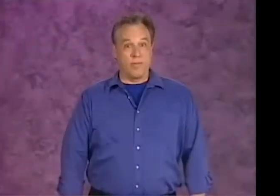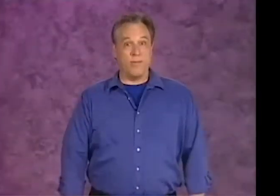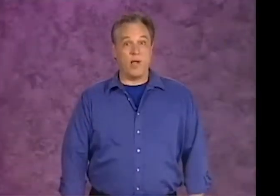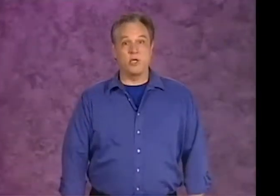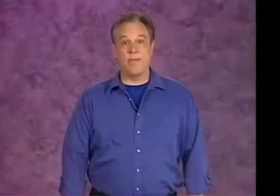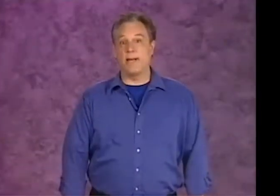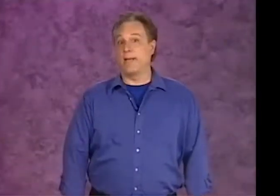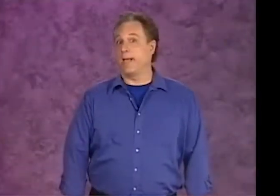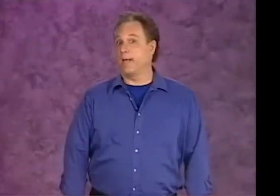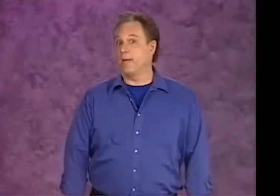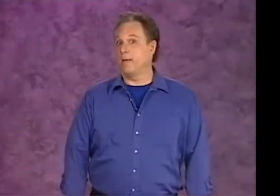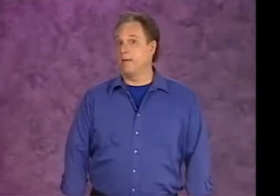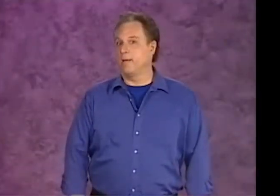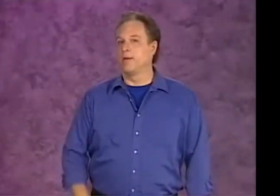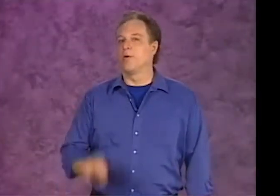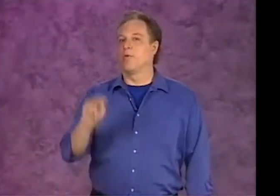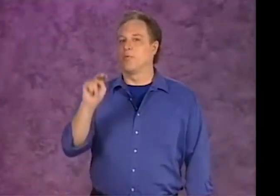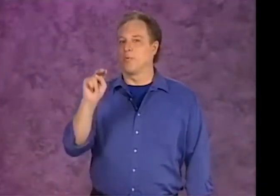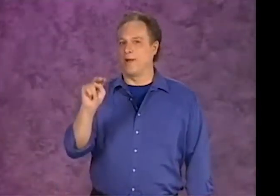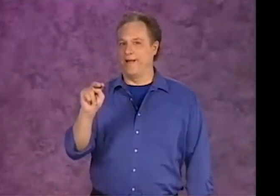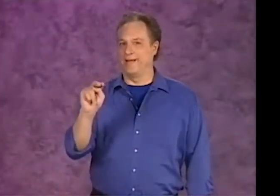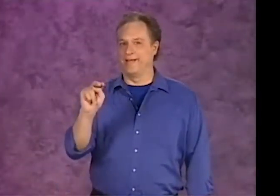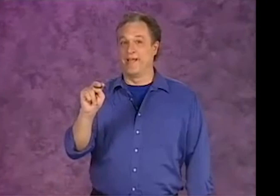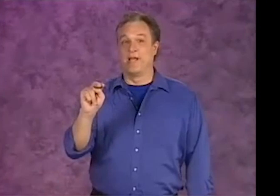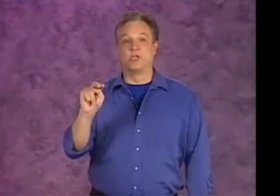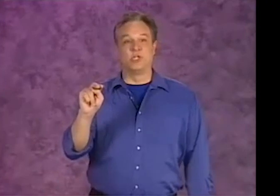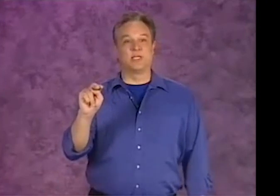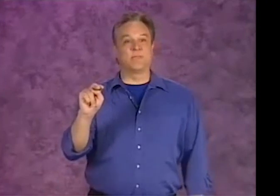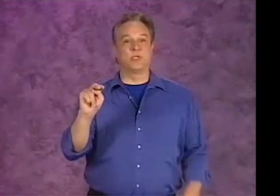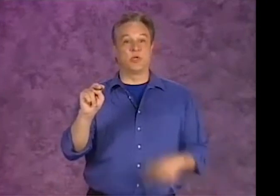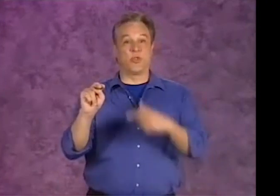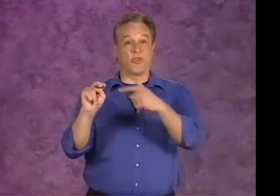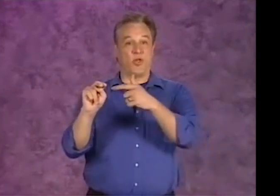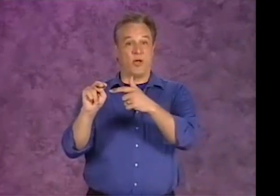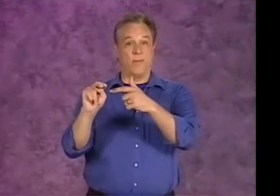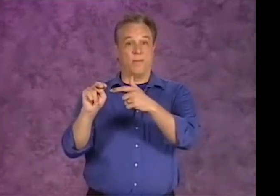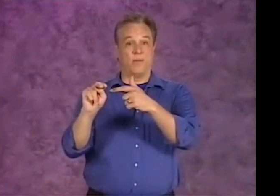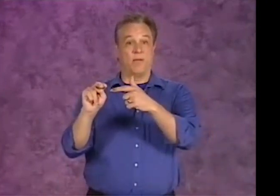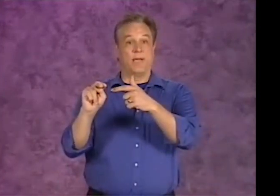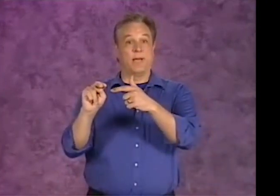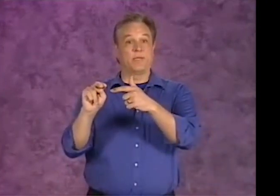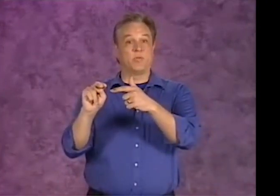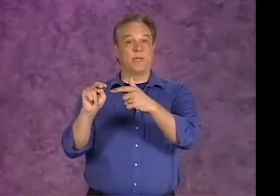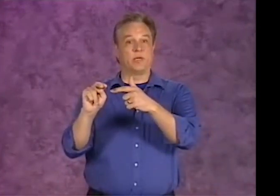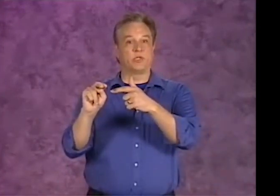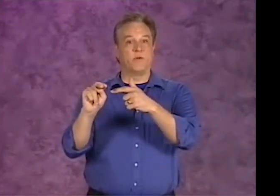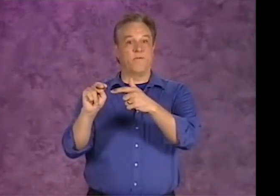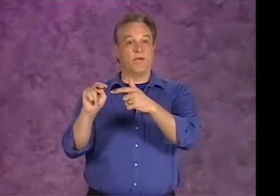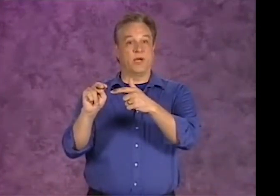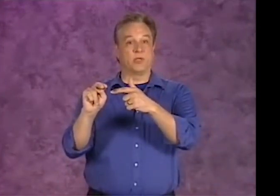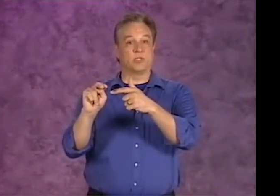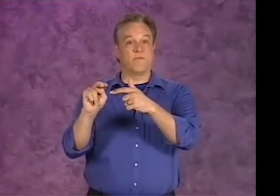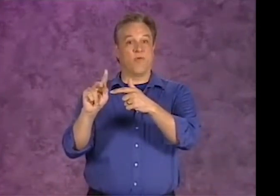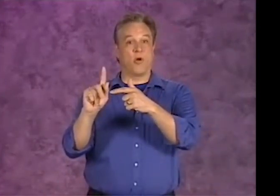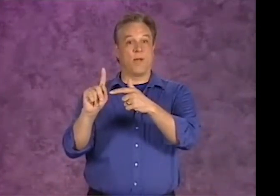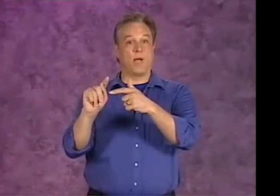Remember how you made an N? Right. Just put your thumb in between your two fingers to form